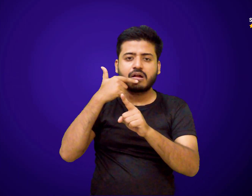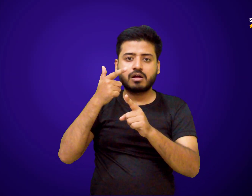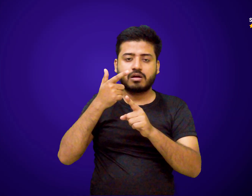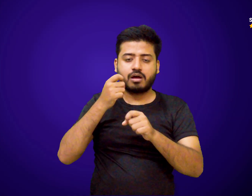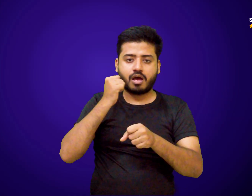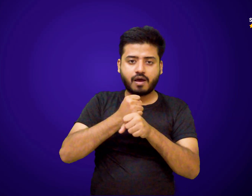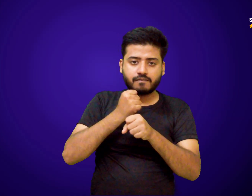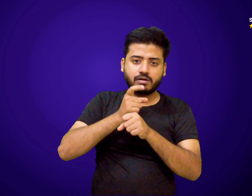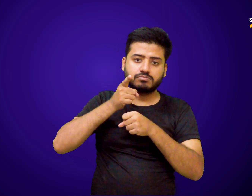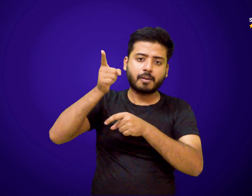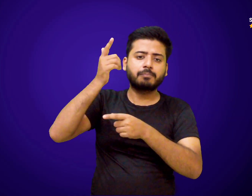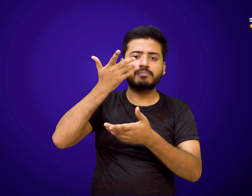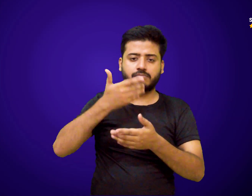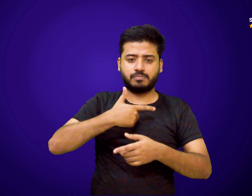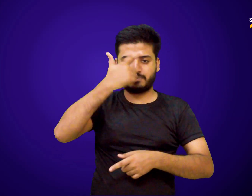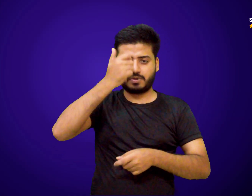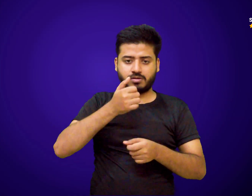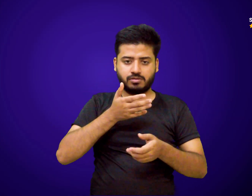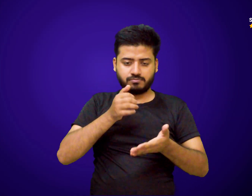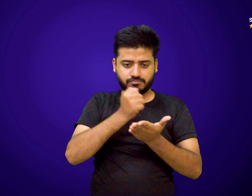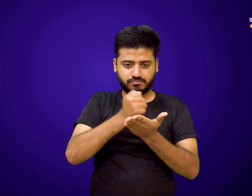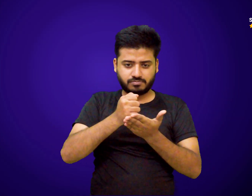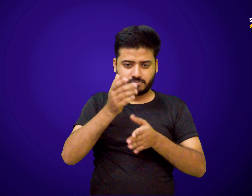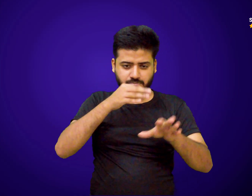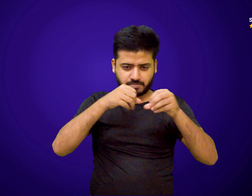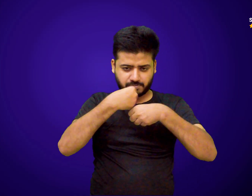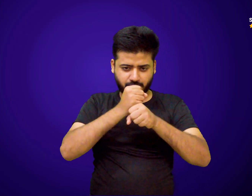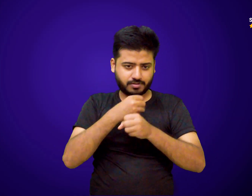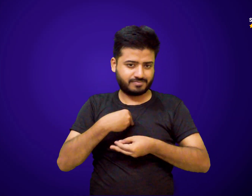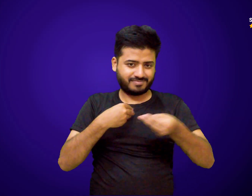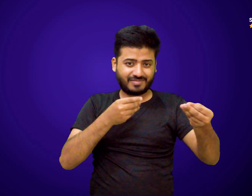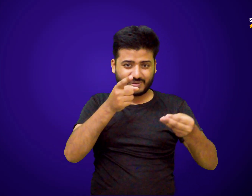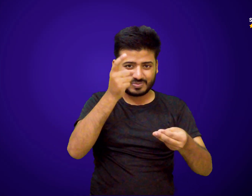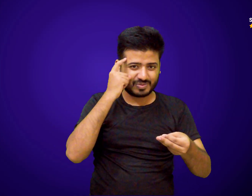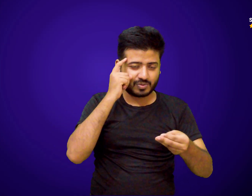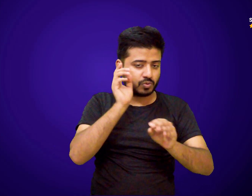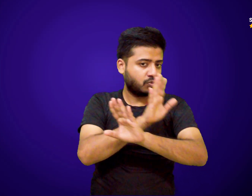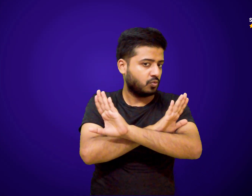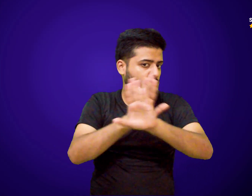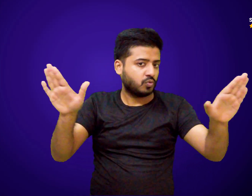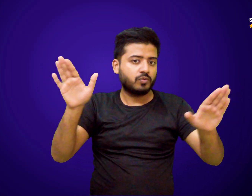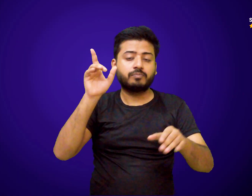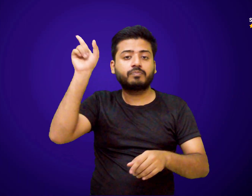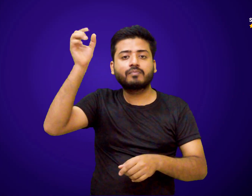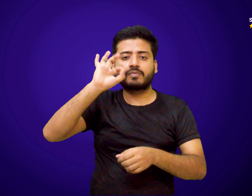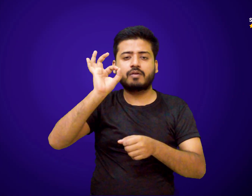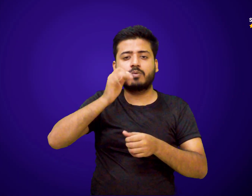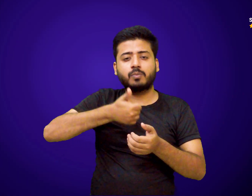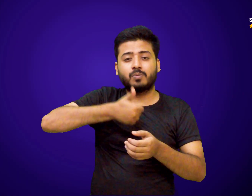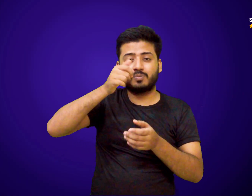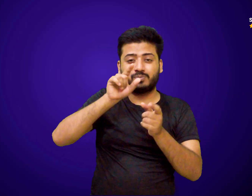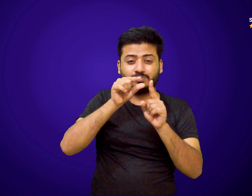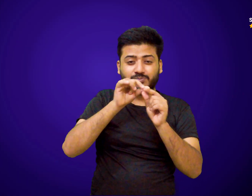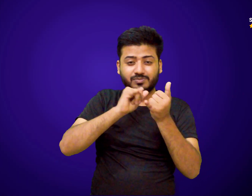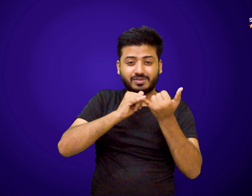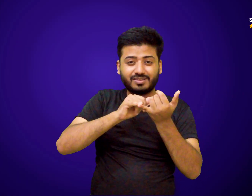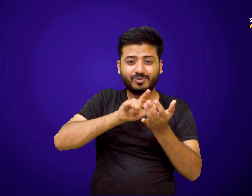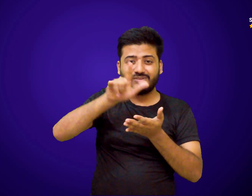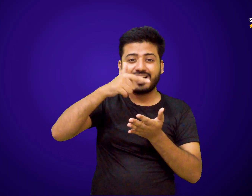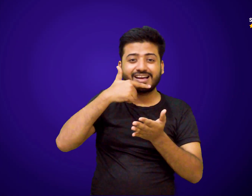financial record and can serve as an address proof for a passport application. How to apply for an official passport. The